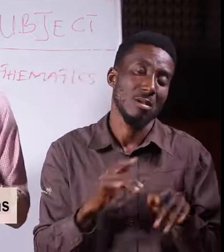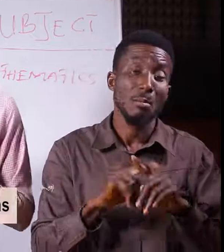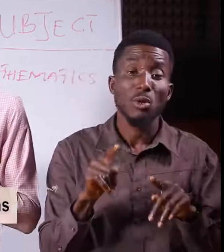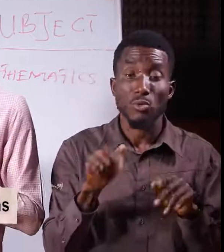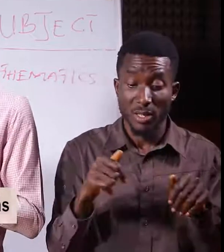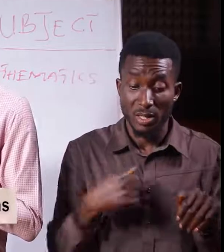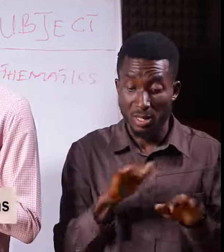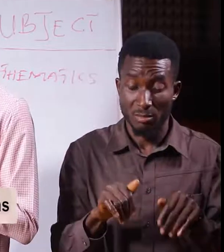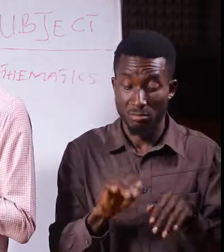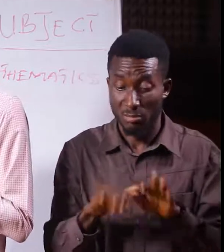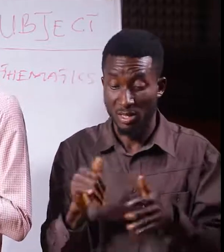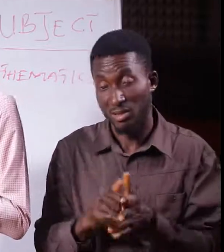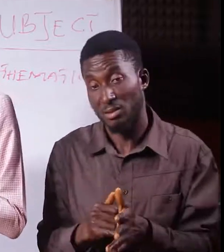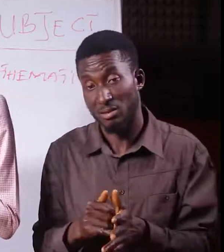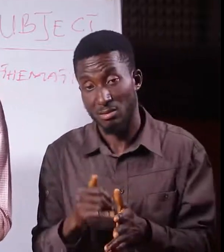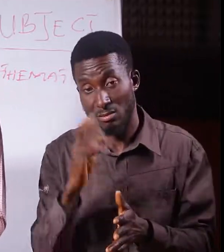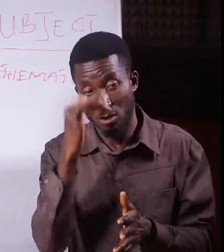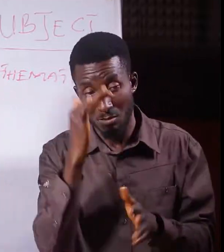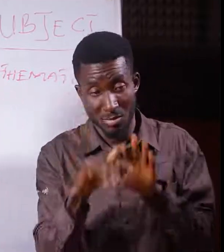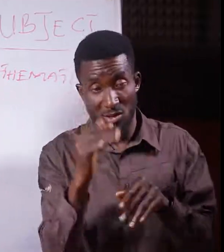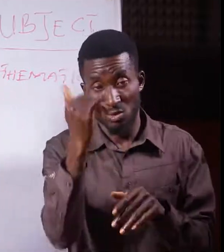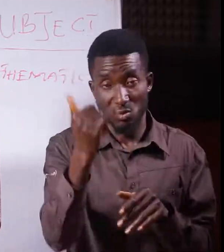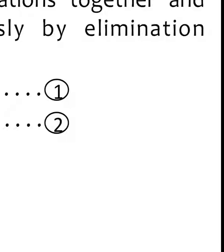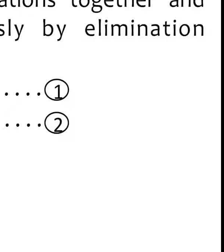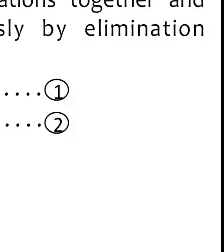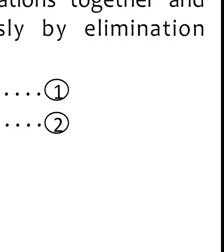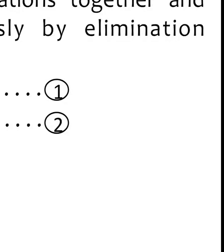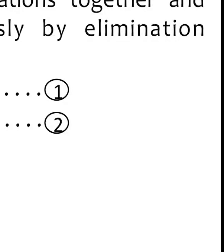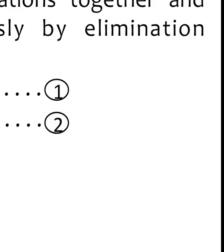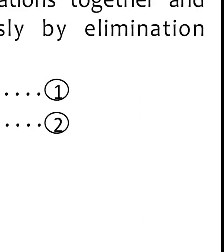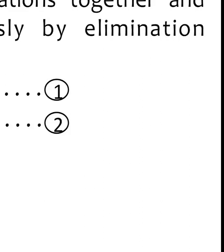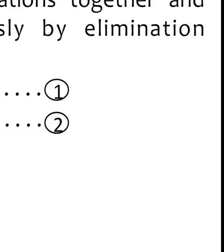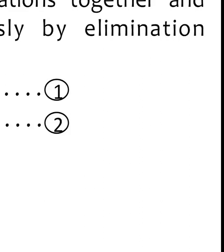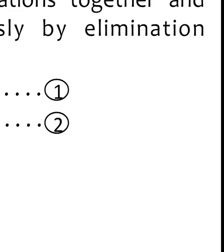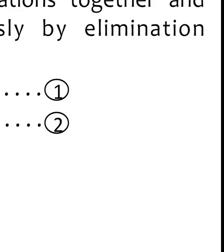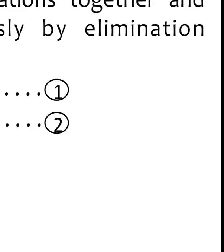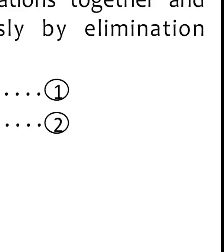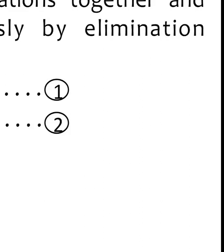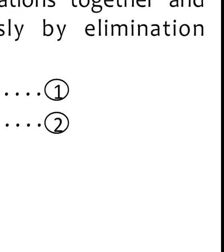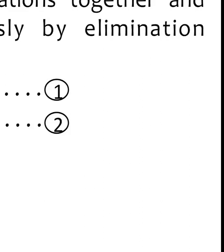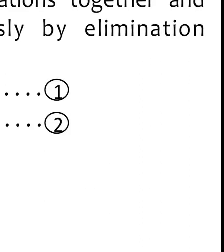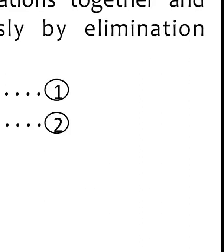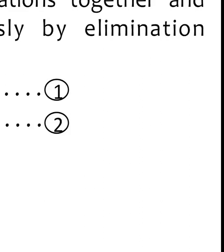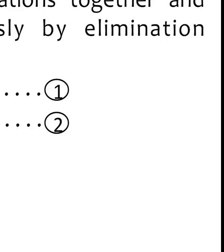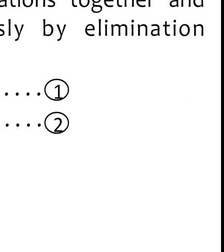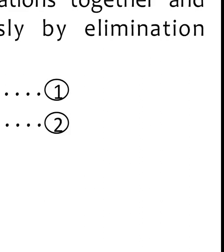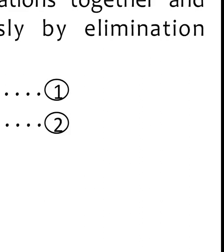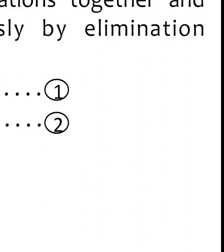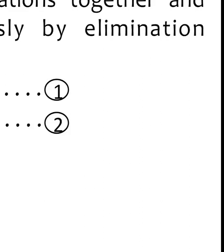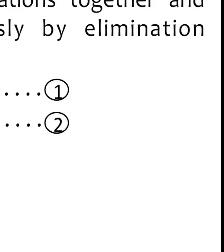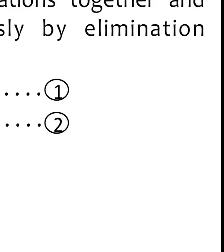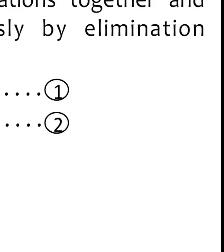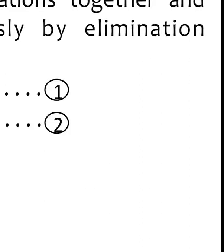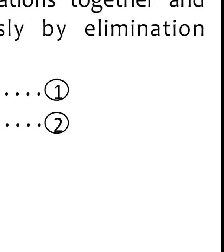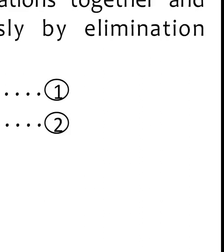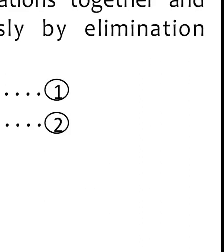balance y. By balancing y, I am multiplying equation 1 by minus 3, which is the coefficient of